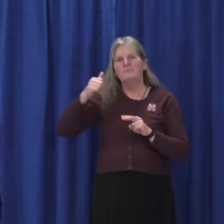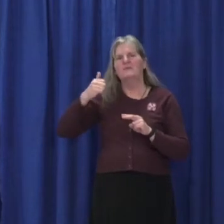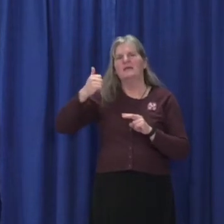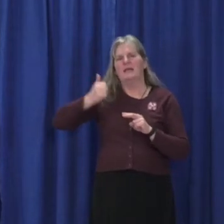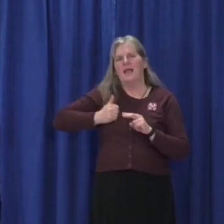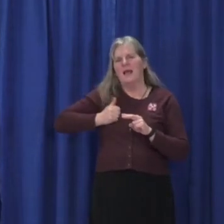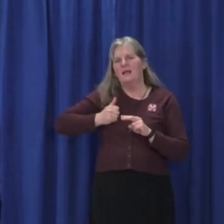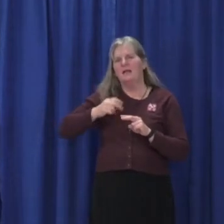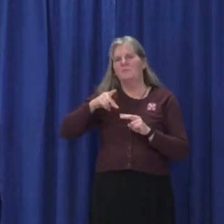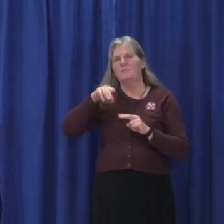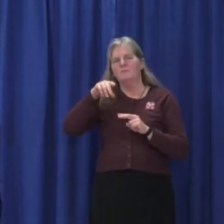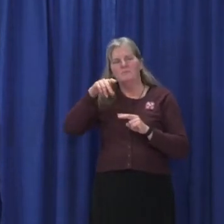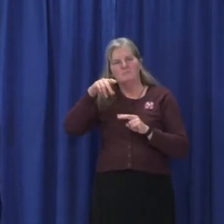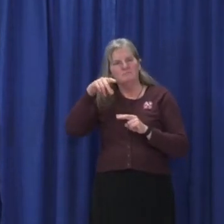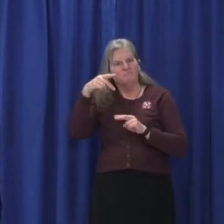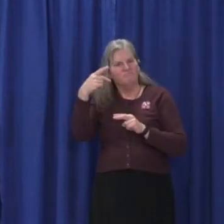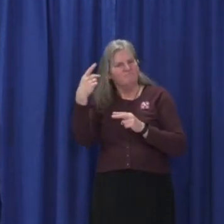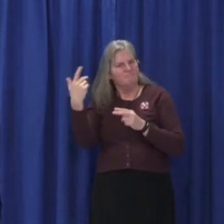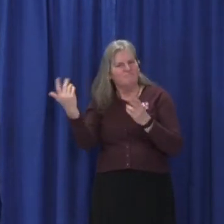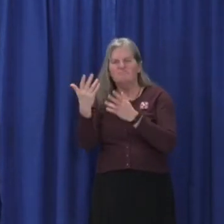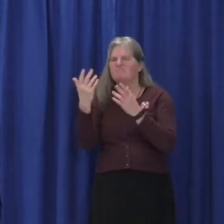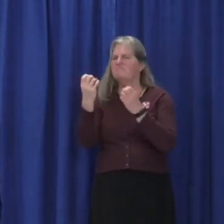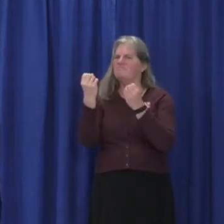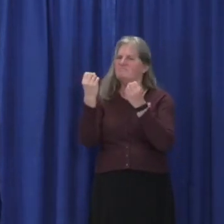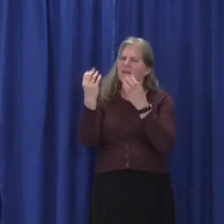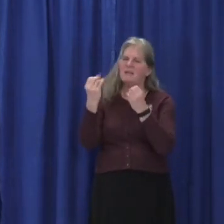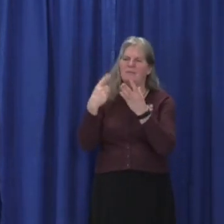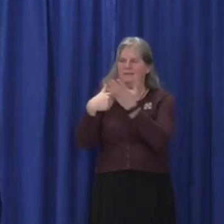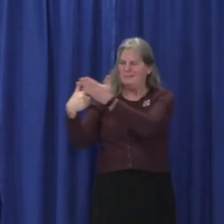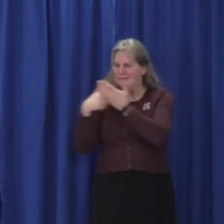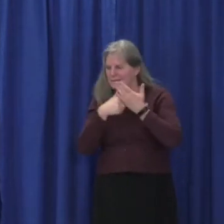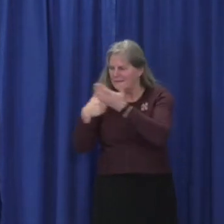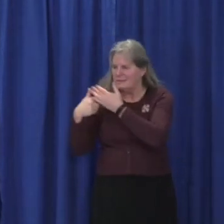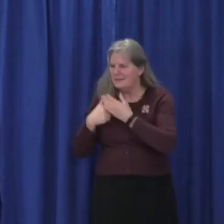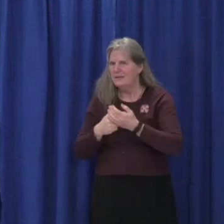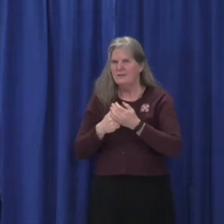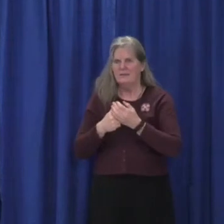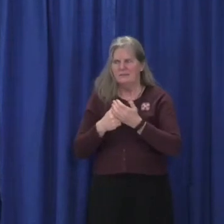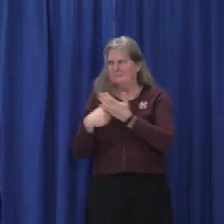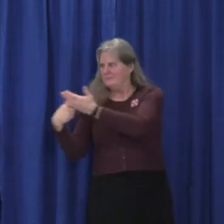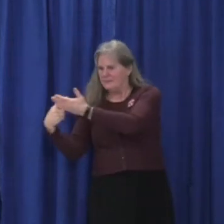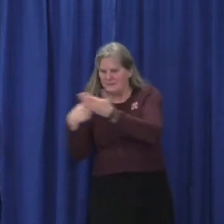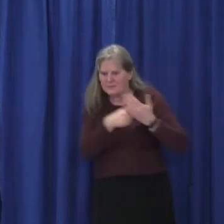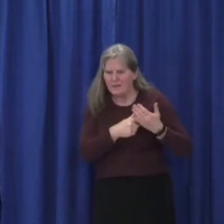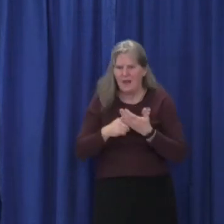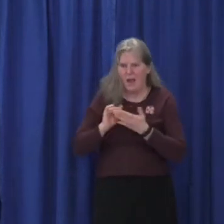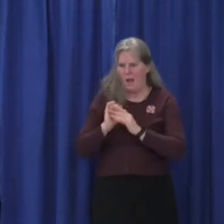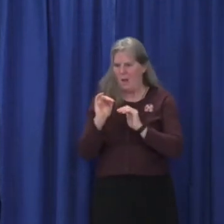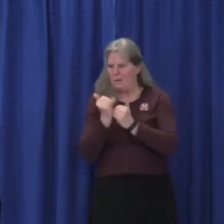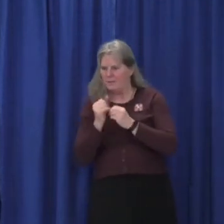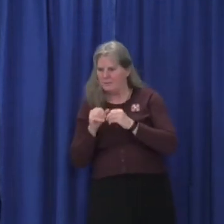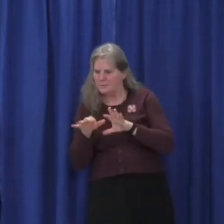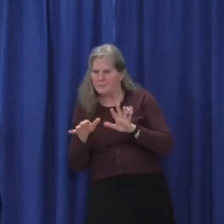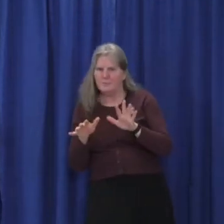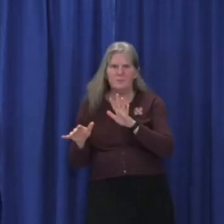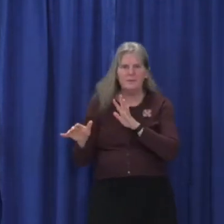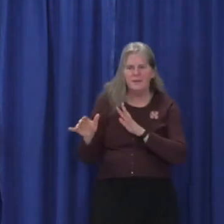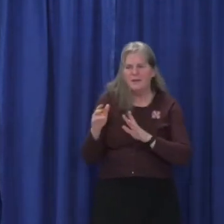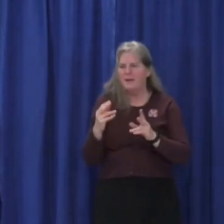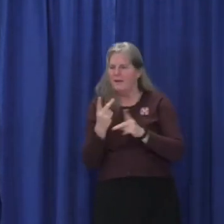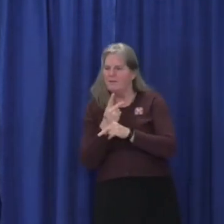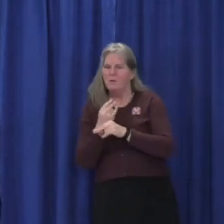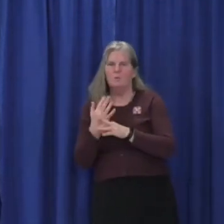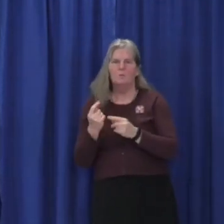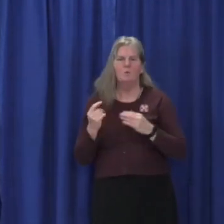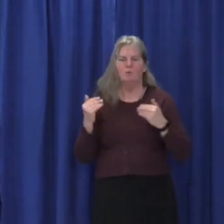holiday season to limit spread as much as possible, and of course we're continuing to have every effort to do